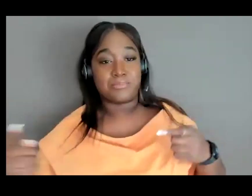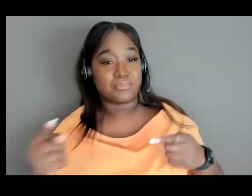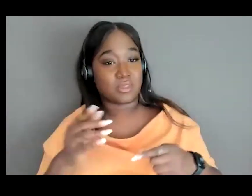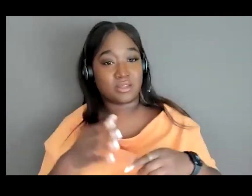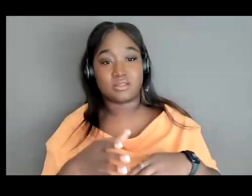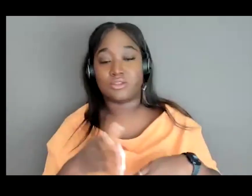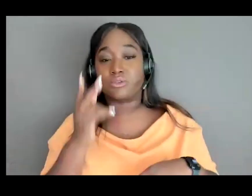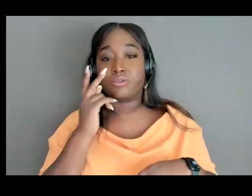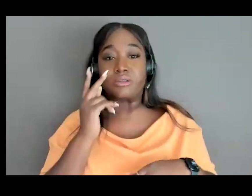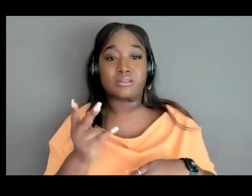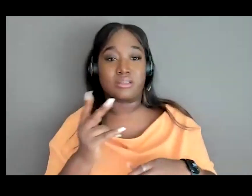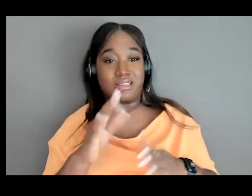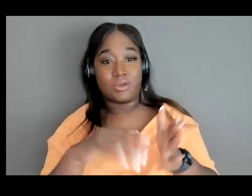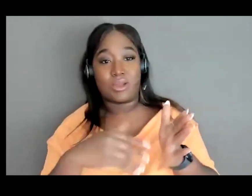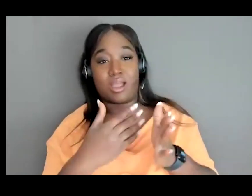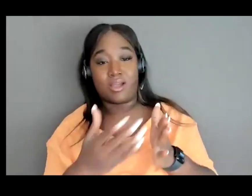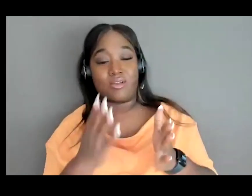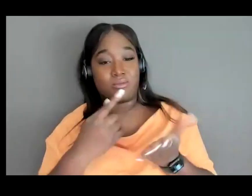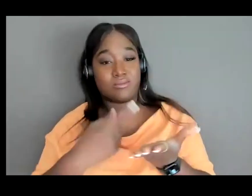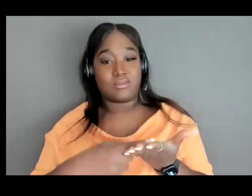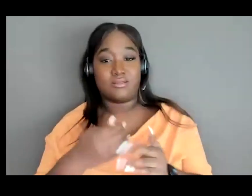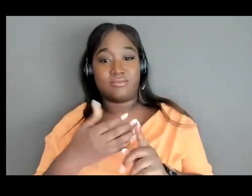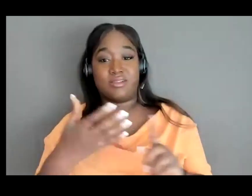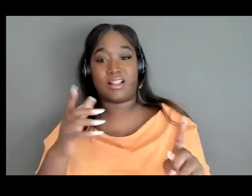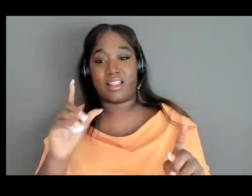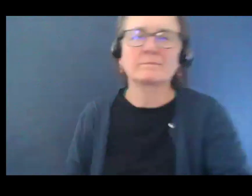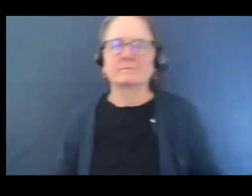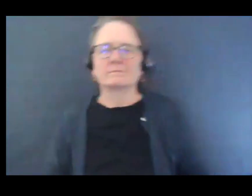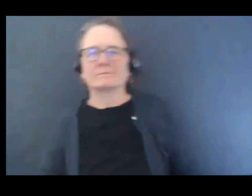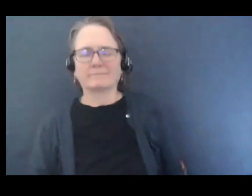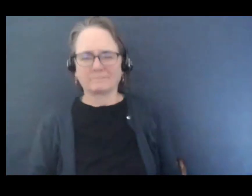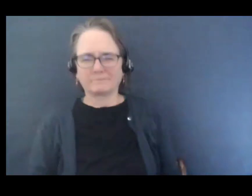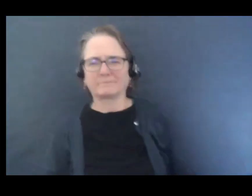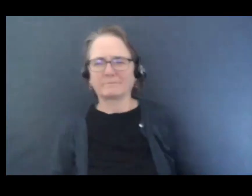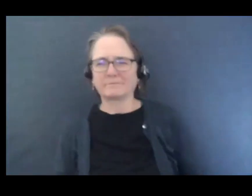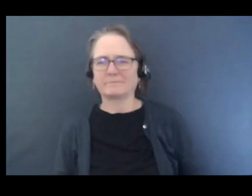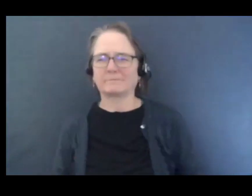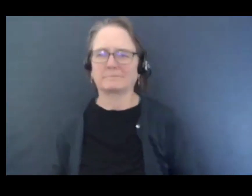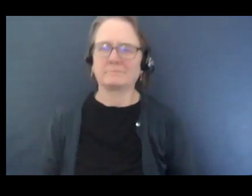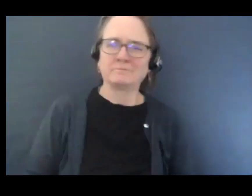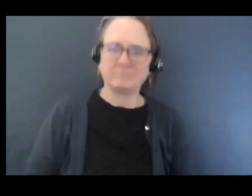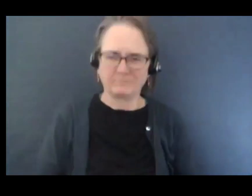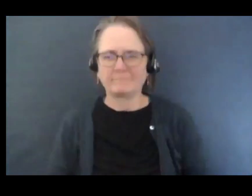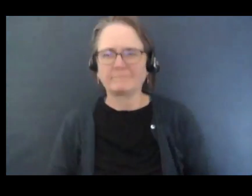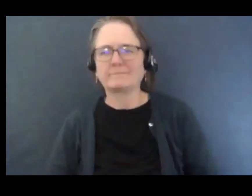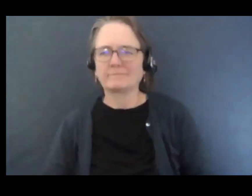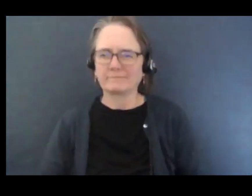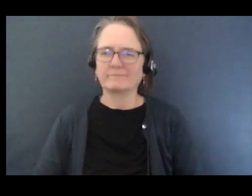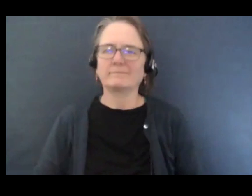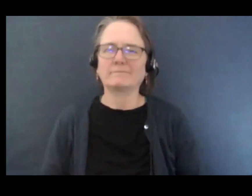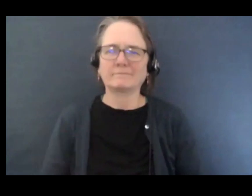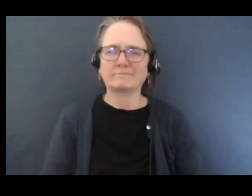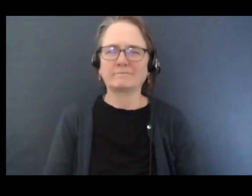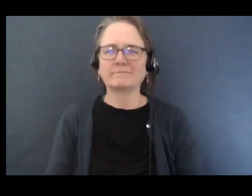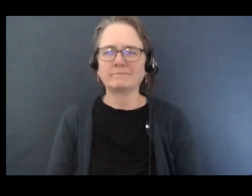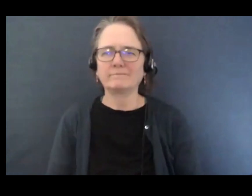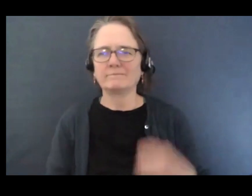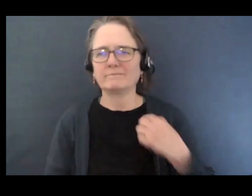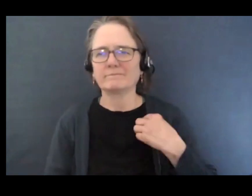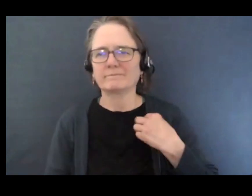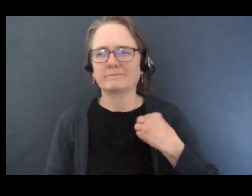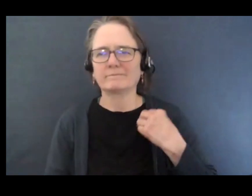talk more about this graph later. I know it can be a little controversial or difficult to understand, but I just wanted to at least mention it.